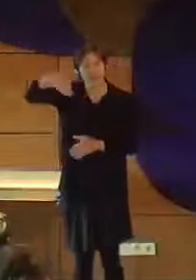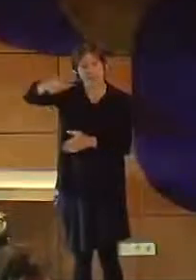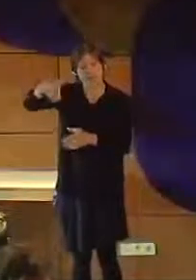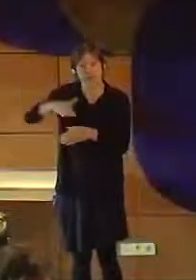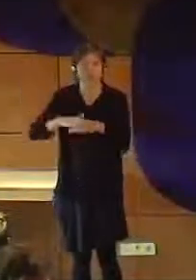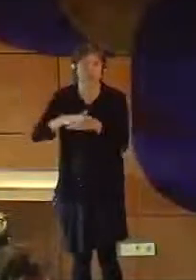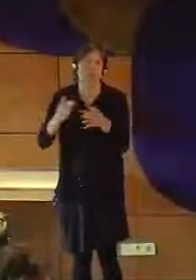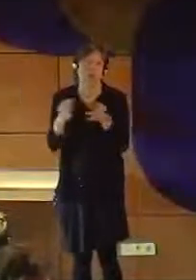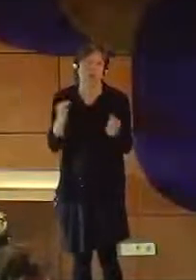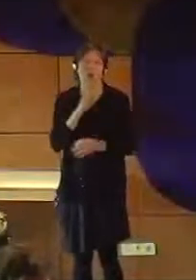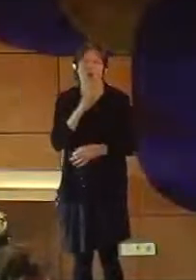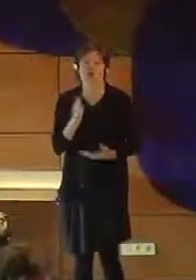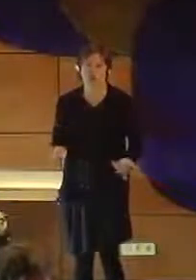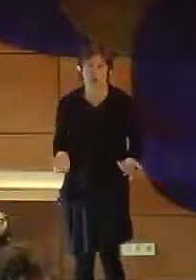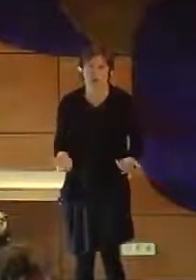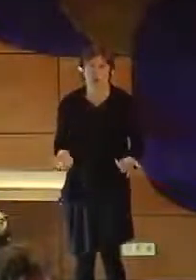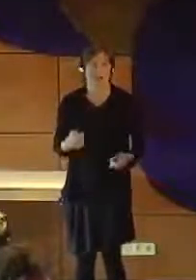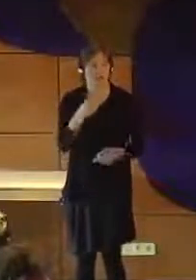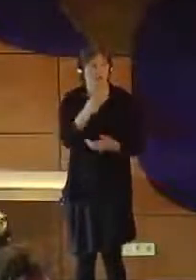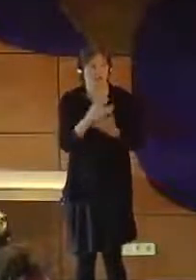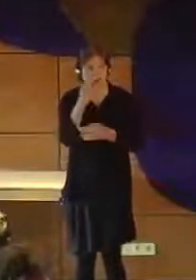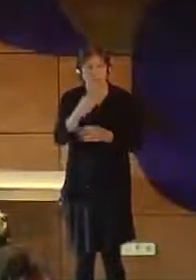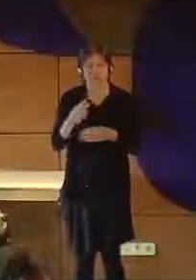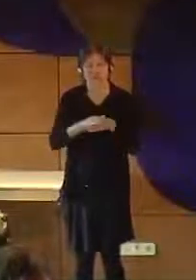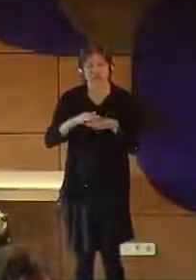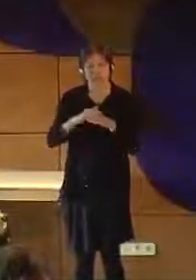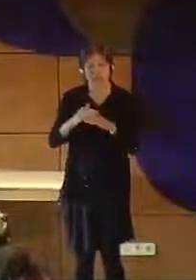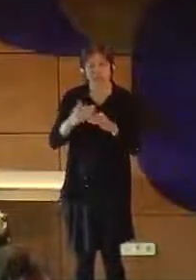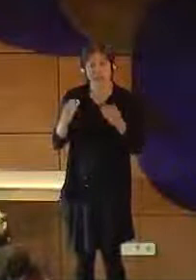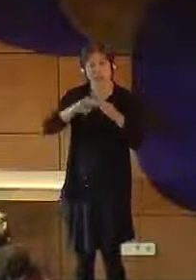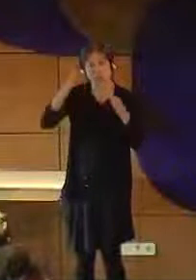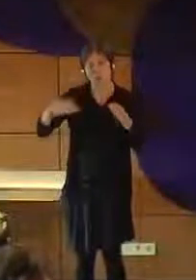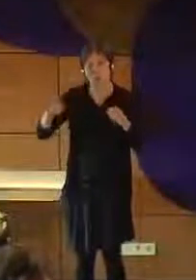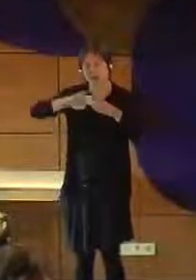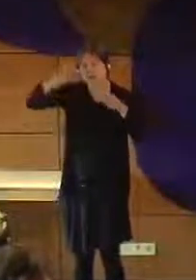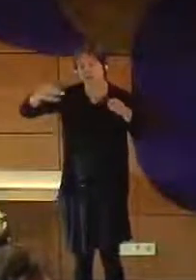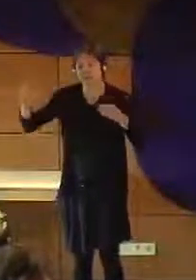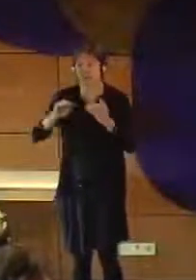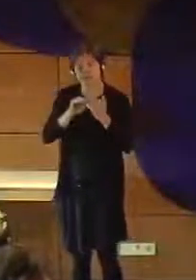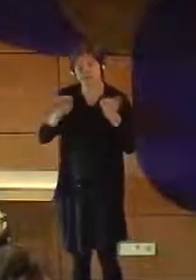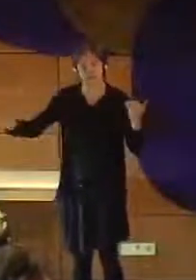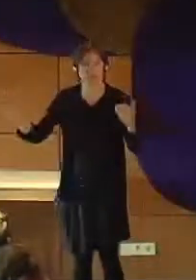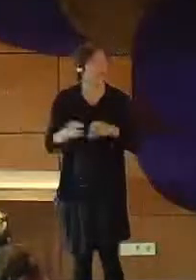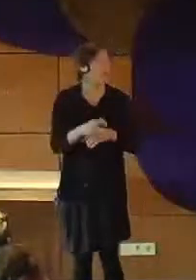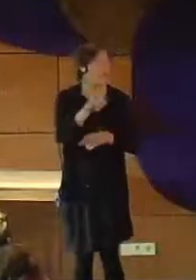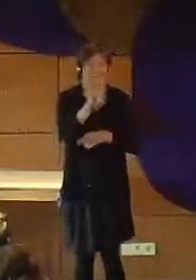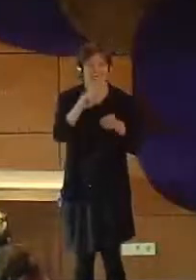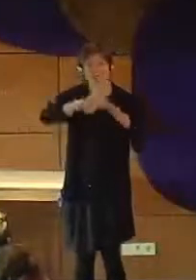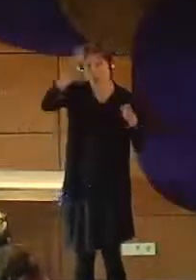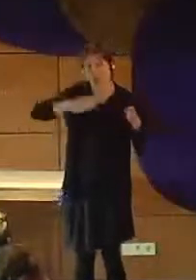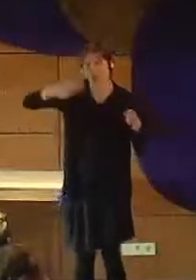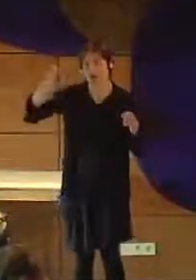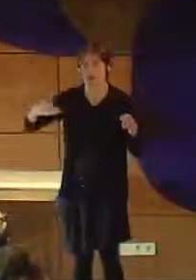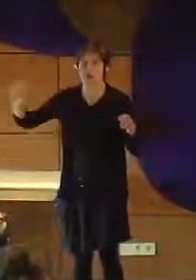the gel, it produces stable levels. The Restandol will produce that. But, you